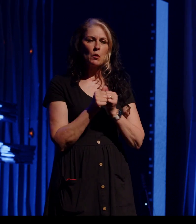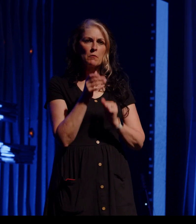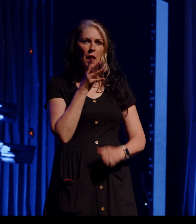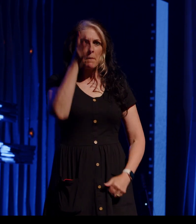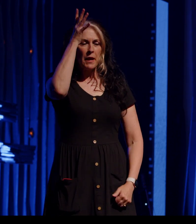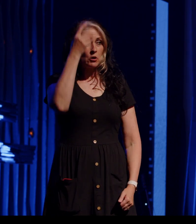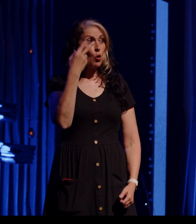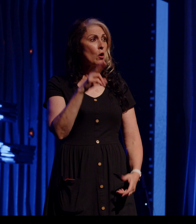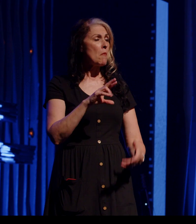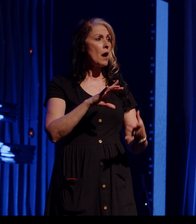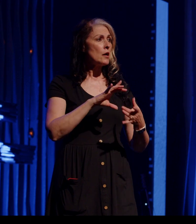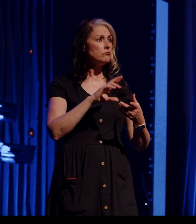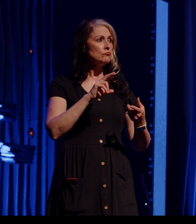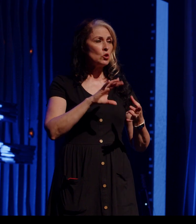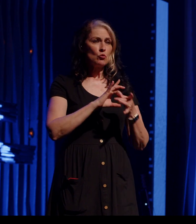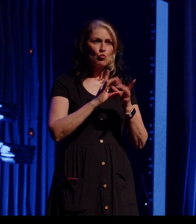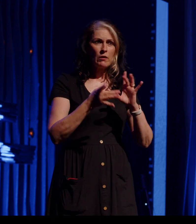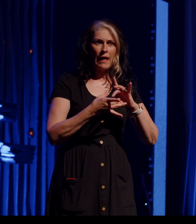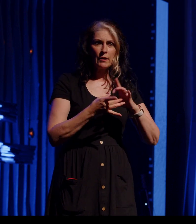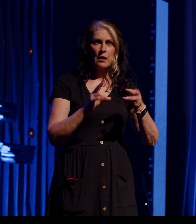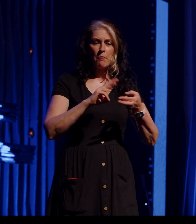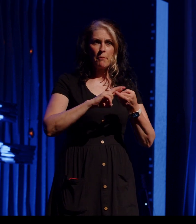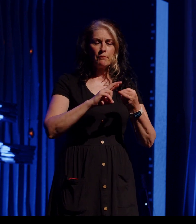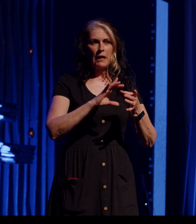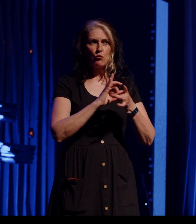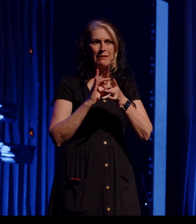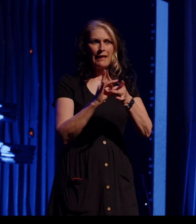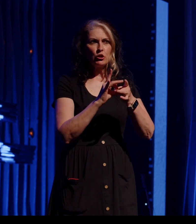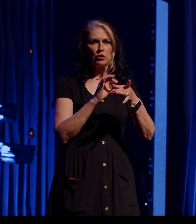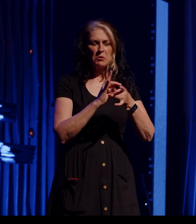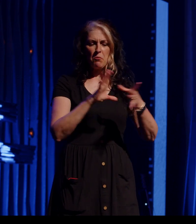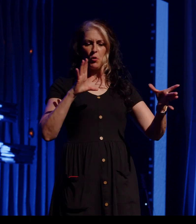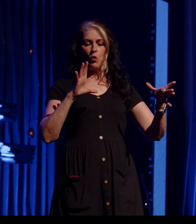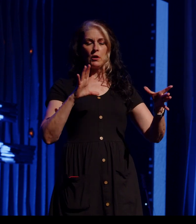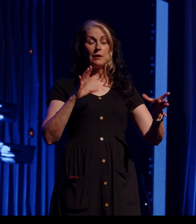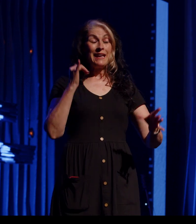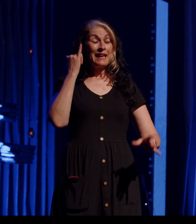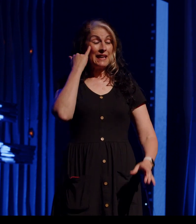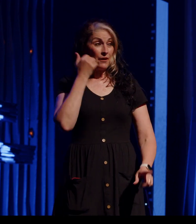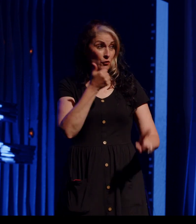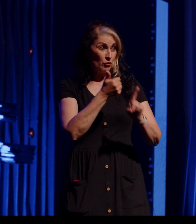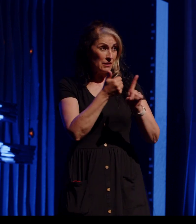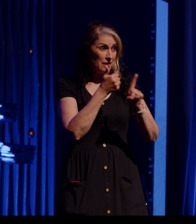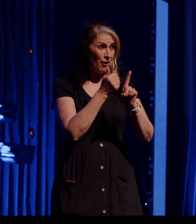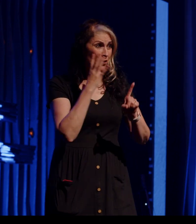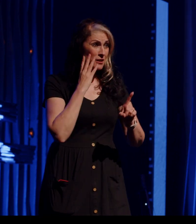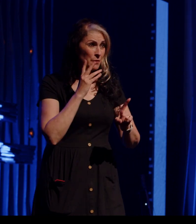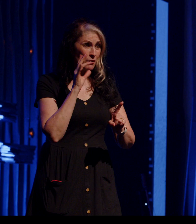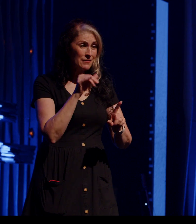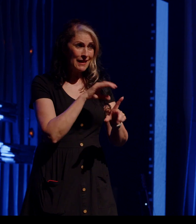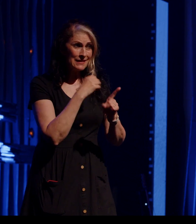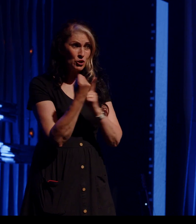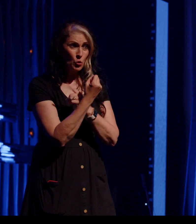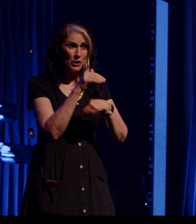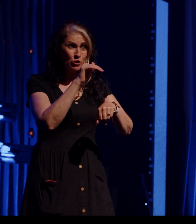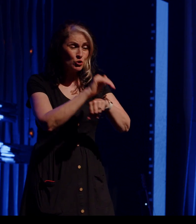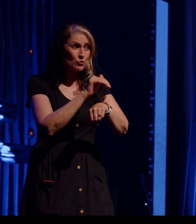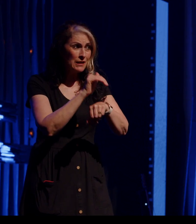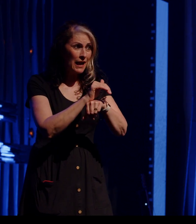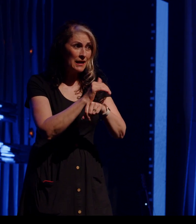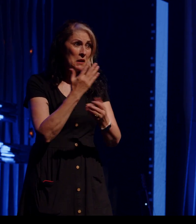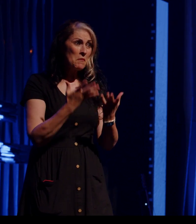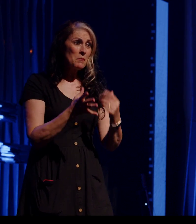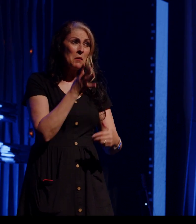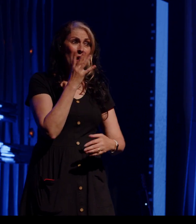know the relationship is broken. And I would say that if that's your situation you find yourself in tonight,